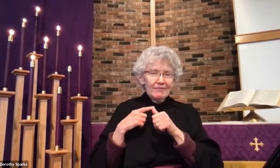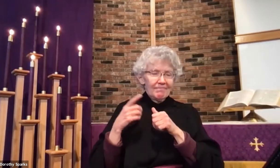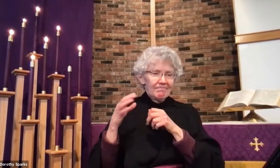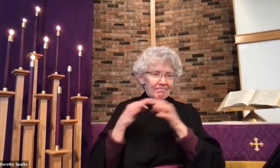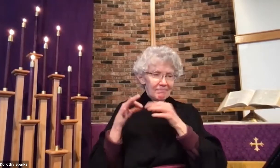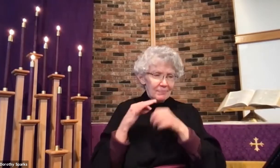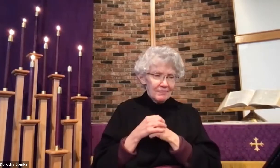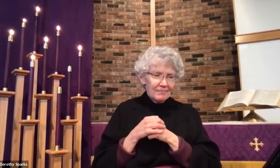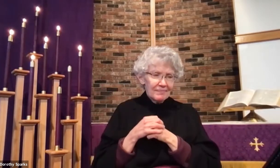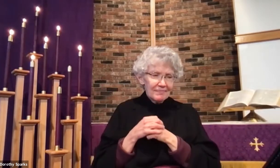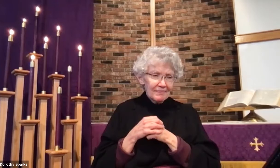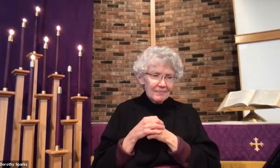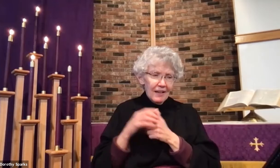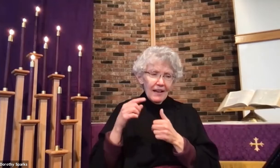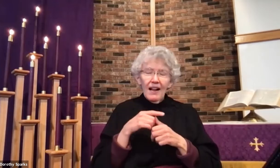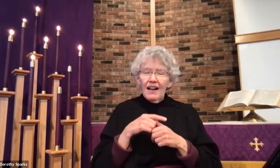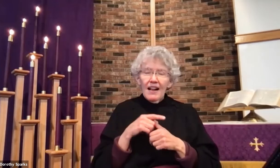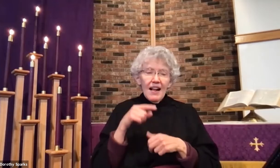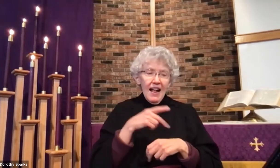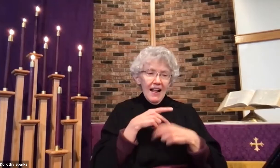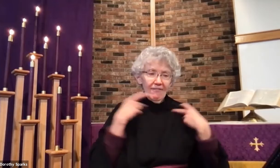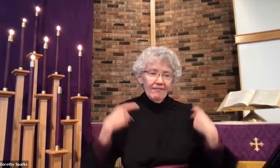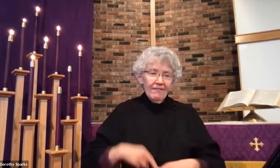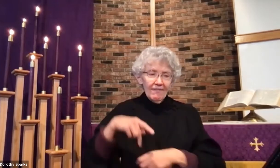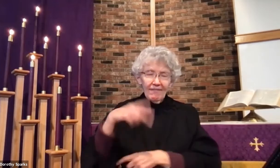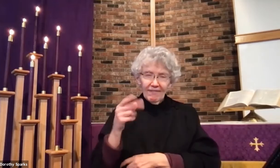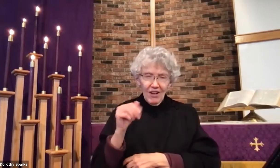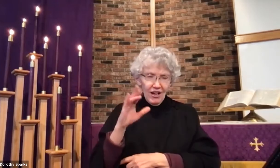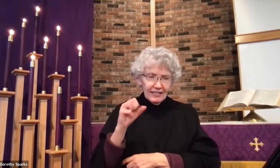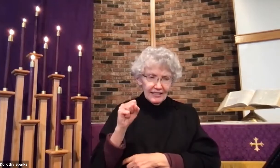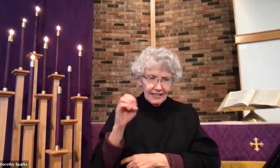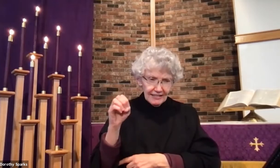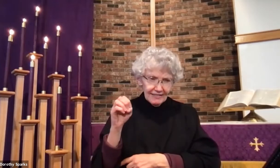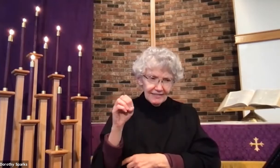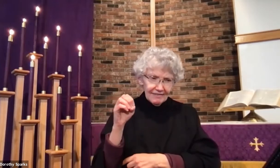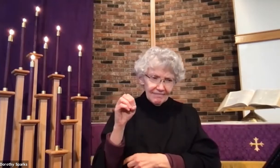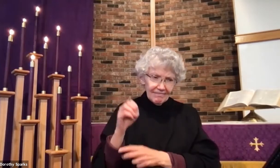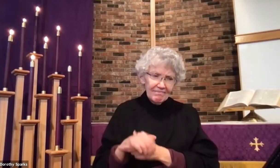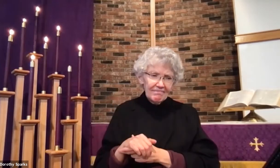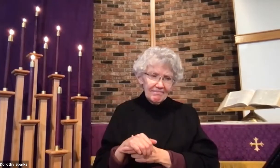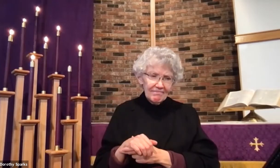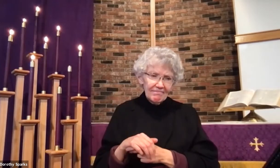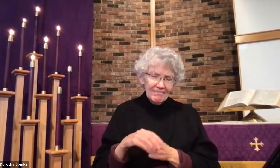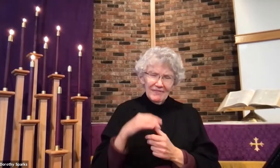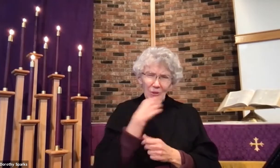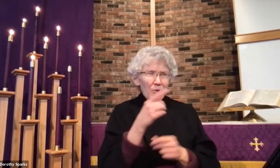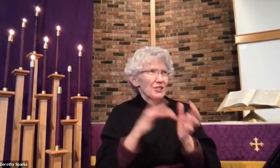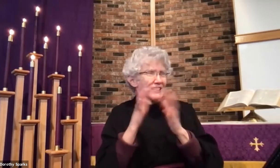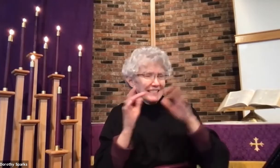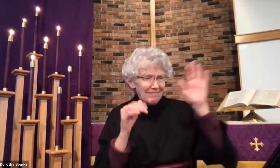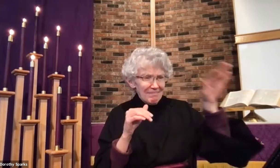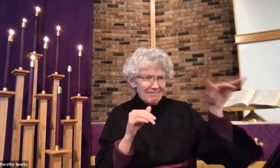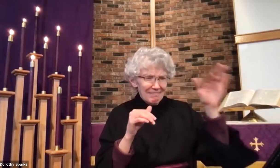filled with a great desire to protect us. Now, it says here in the